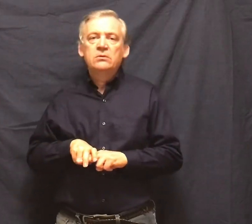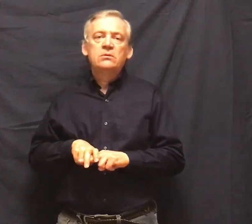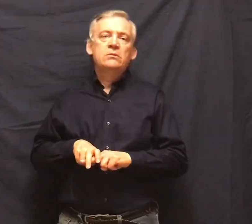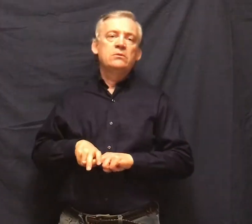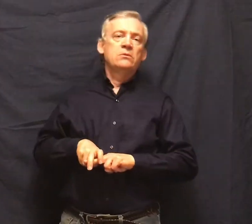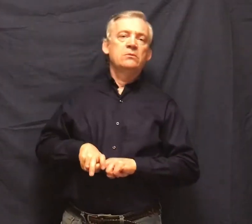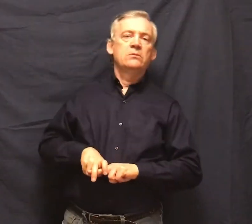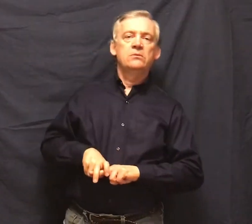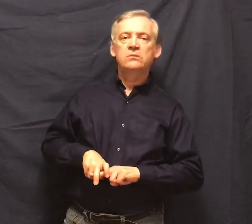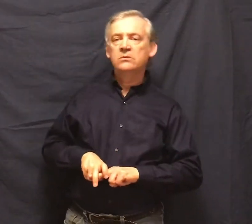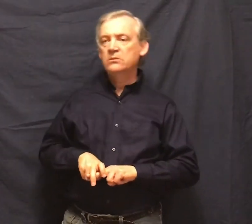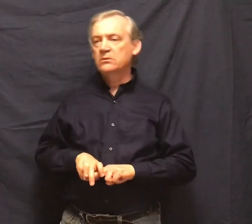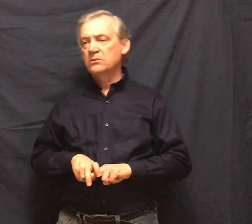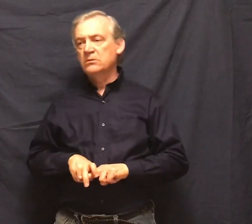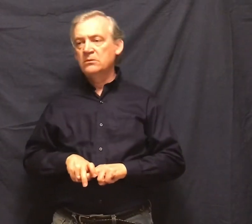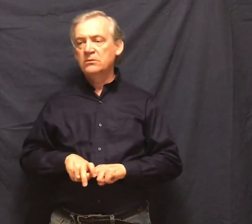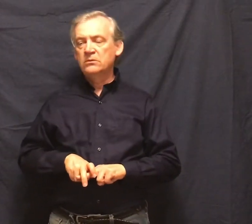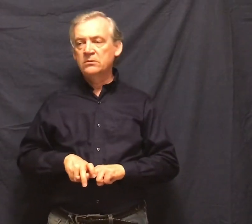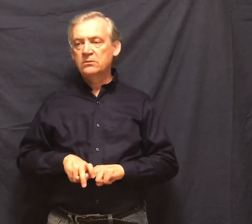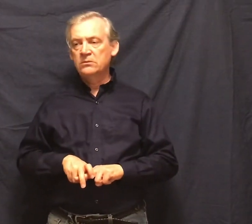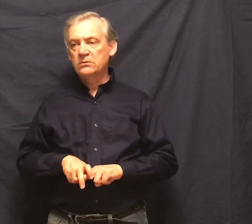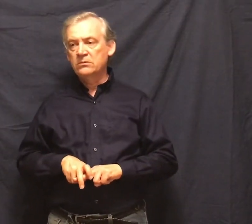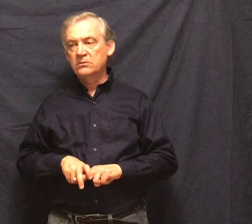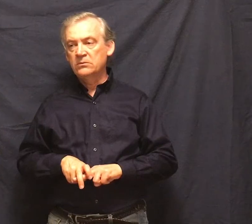Was that the truth, what you said about the guy's comeback, he asked.